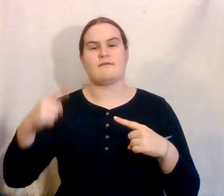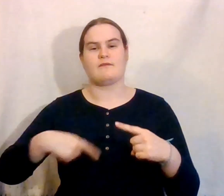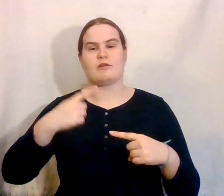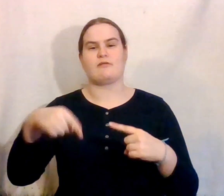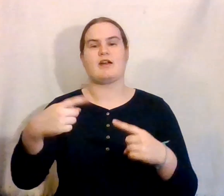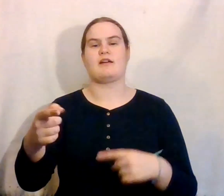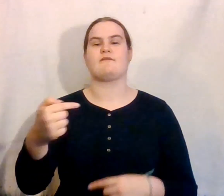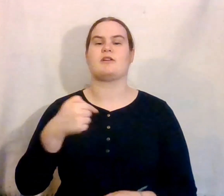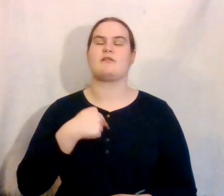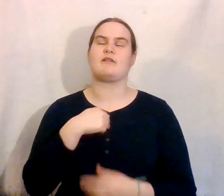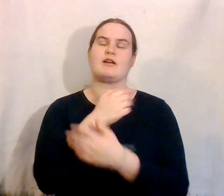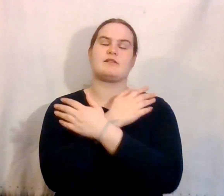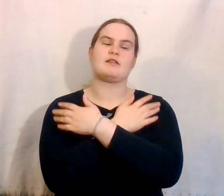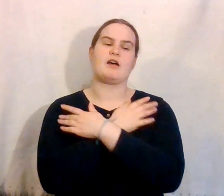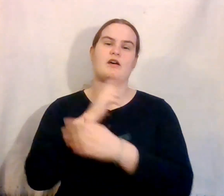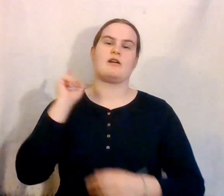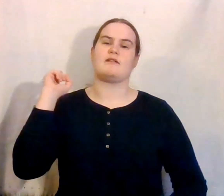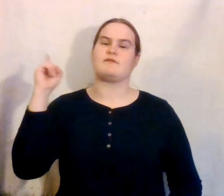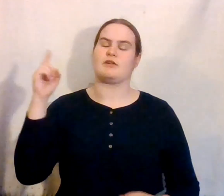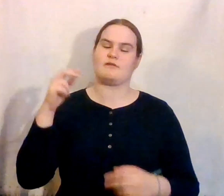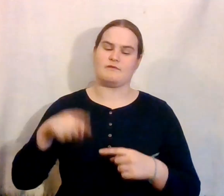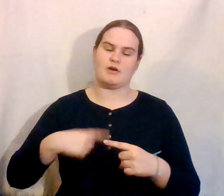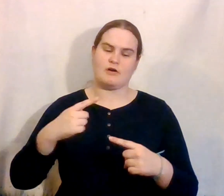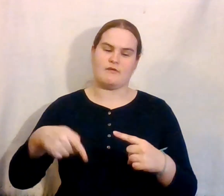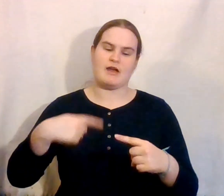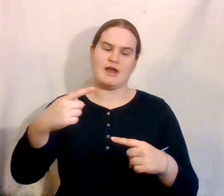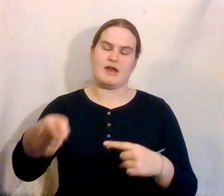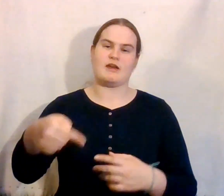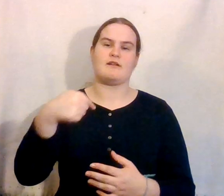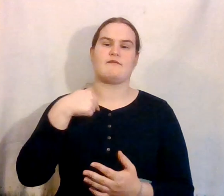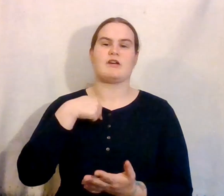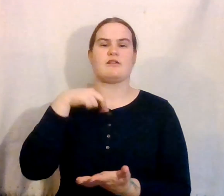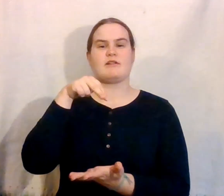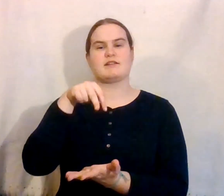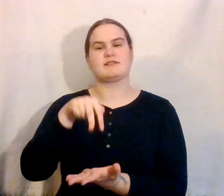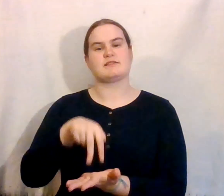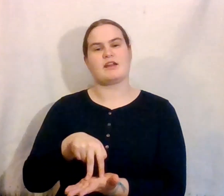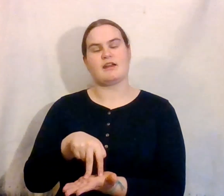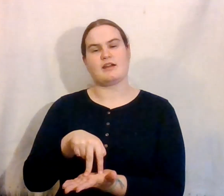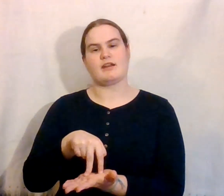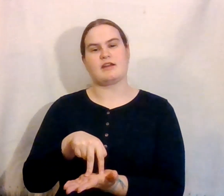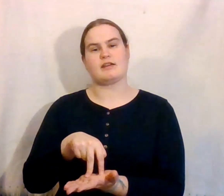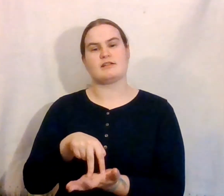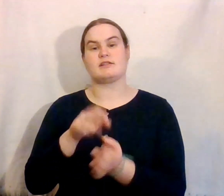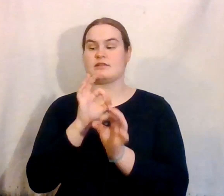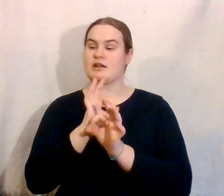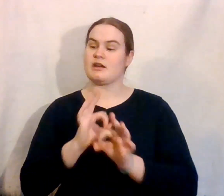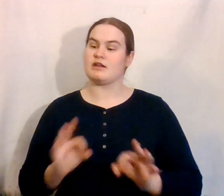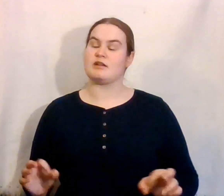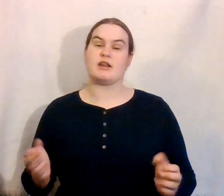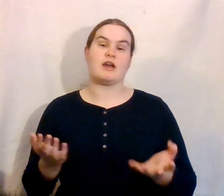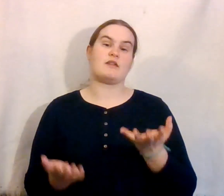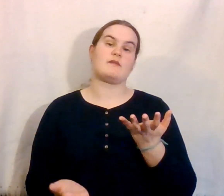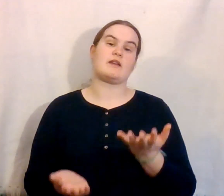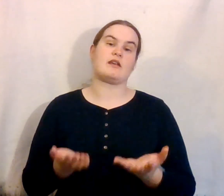forever I love you forever I stand nothing